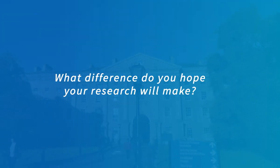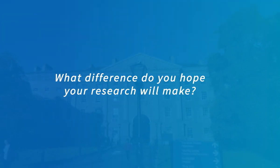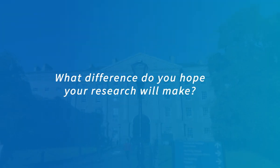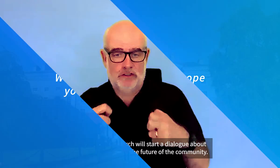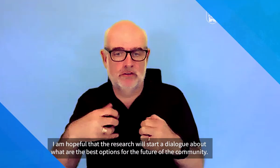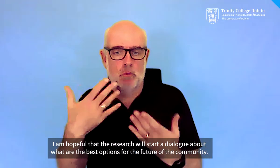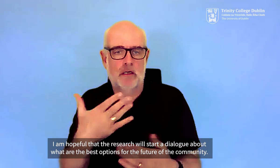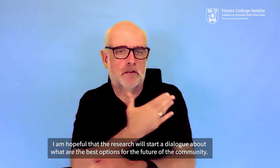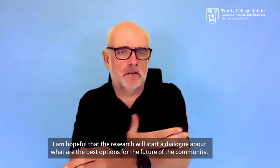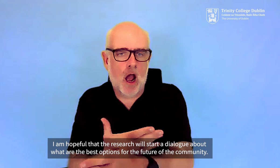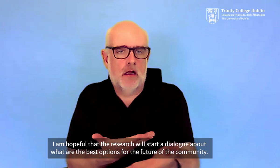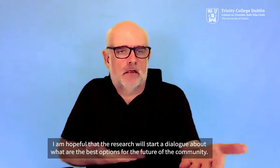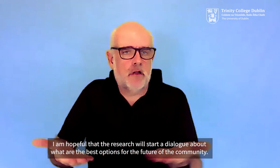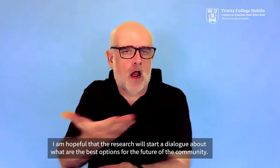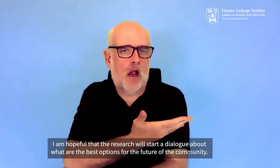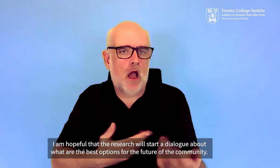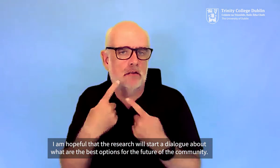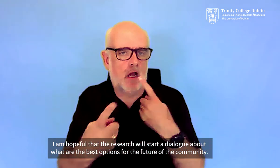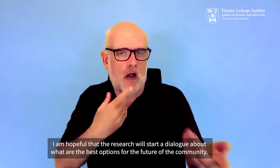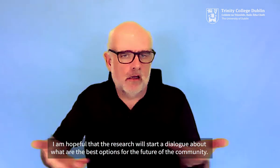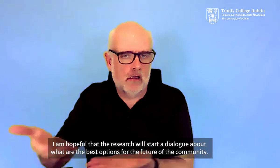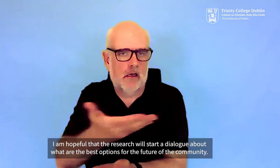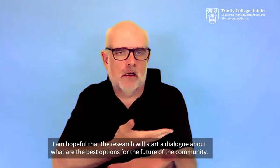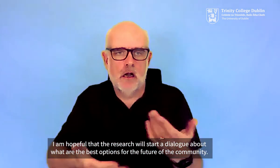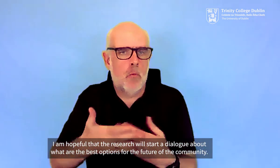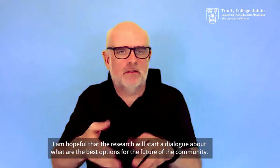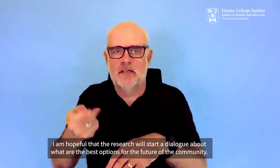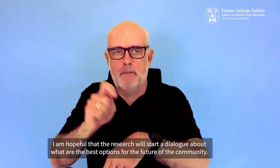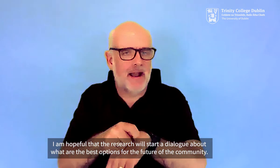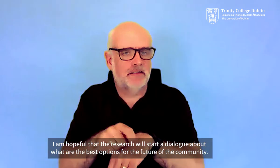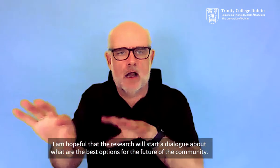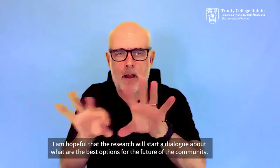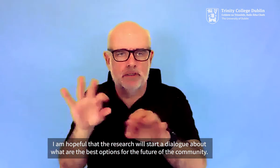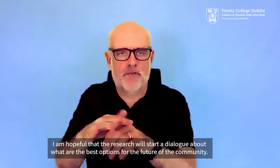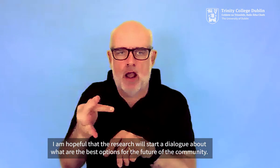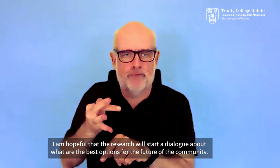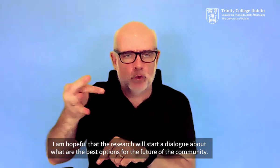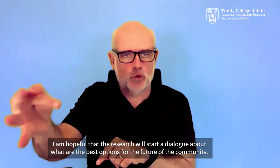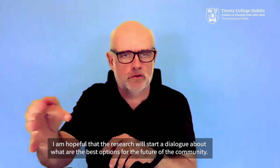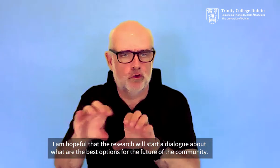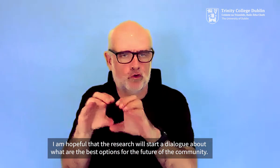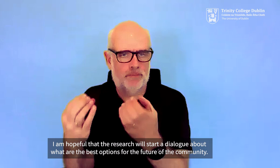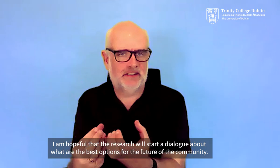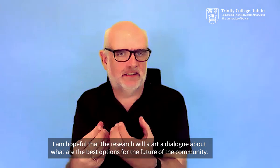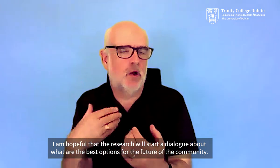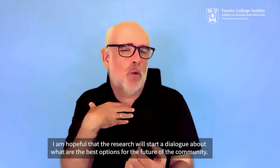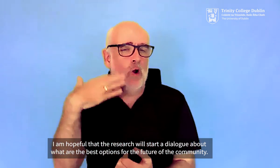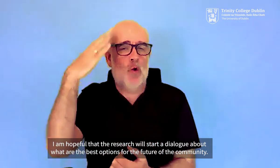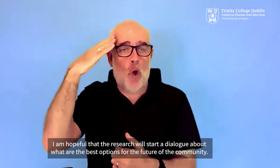I am hopeful that after the research, it will start a dialogue about about what are the best options for the